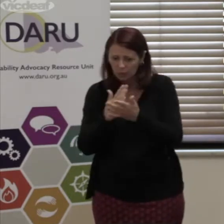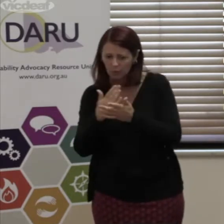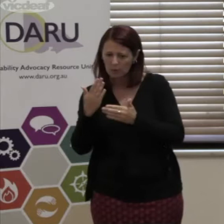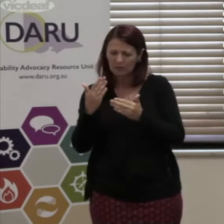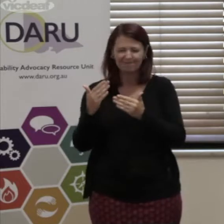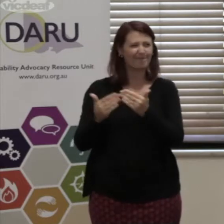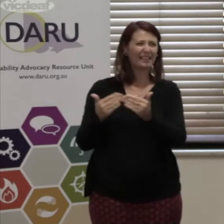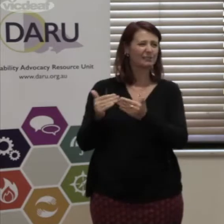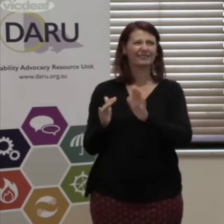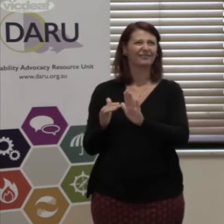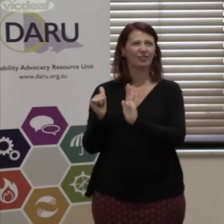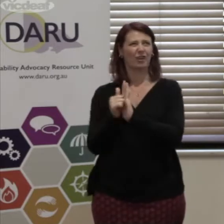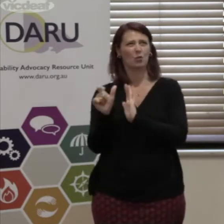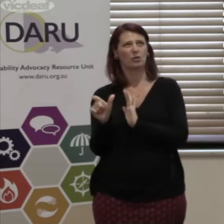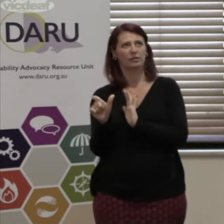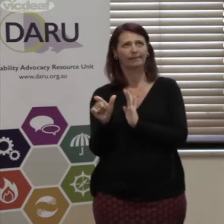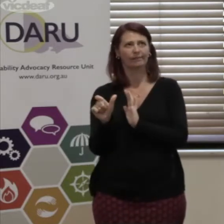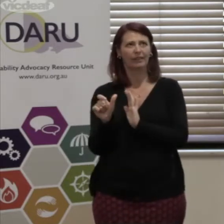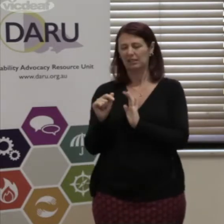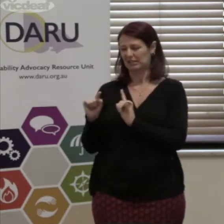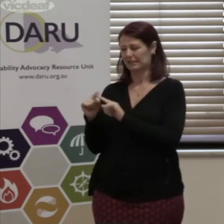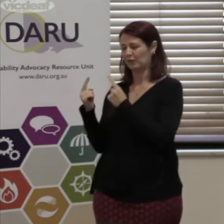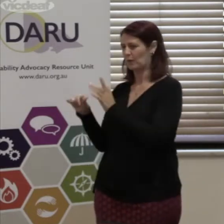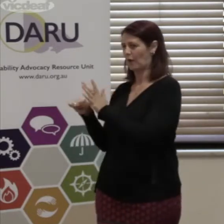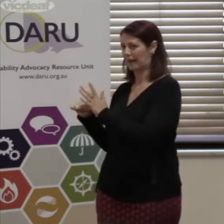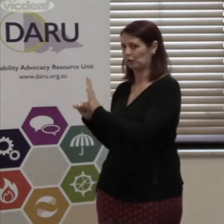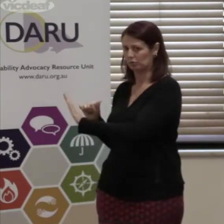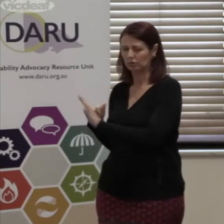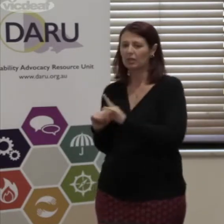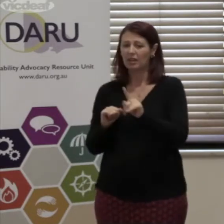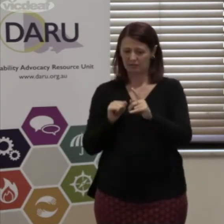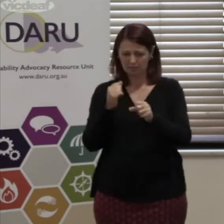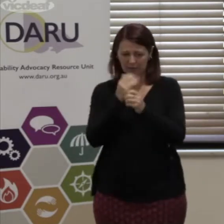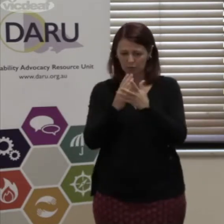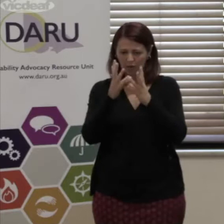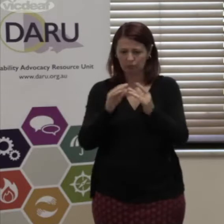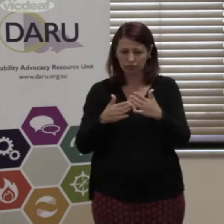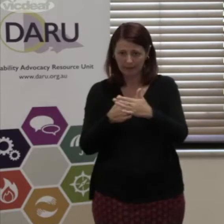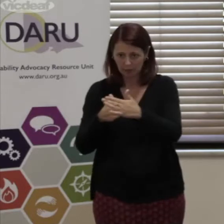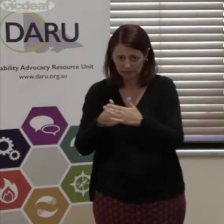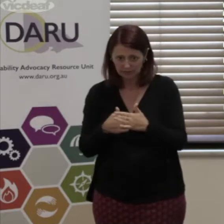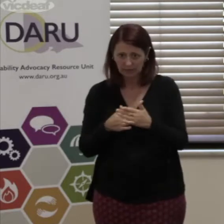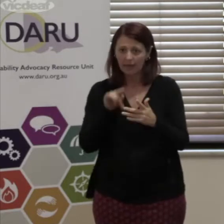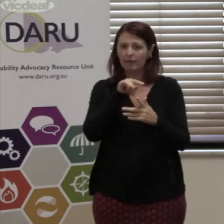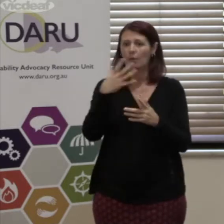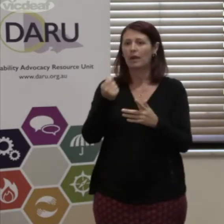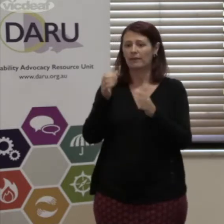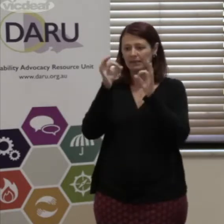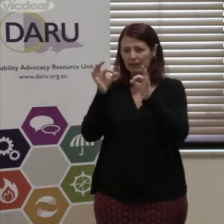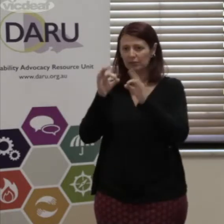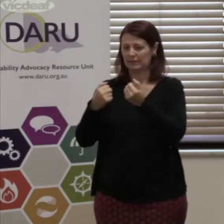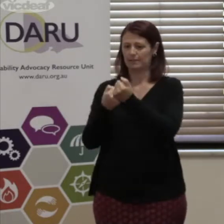probably the wrong word because it's different to the financial plan management, and address barriers. And then there's specialist support